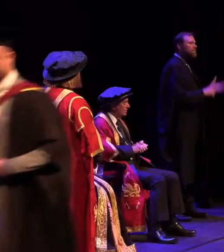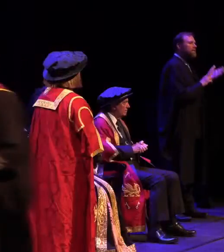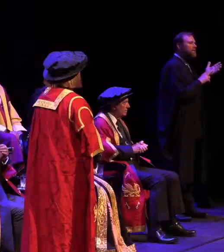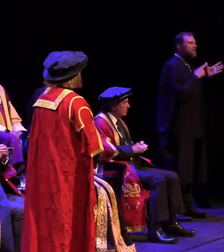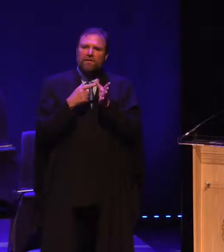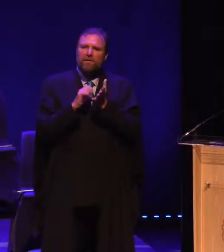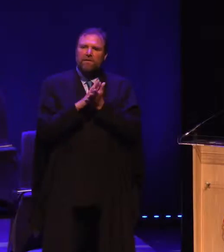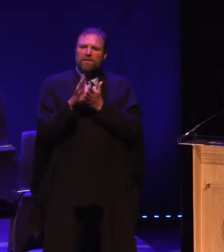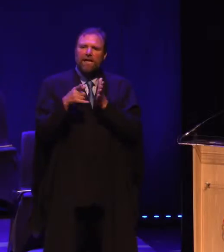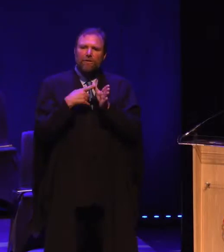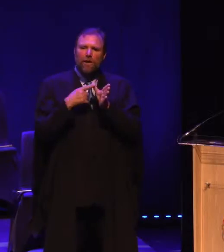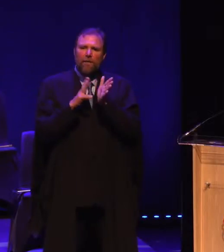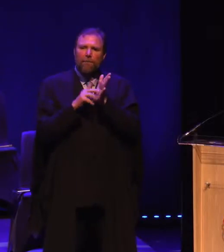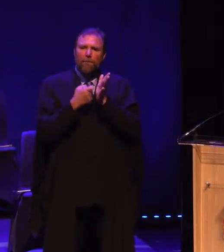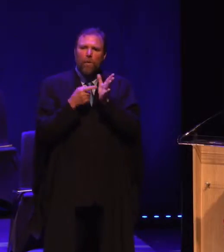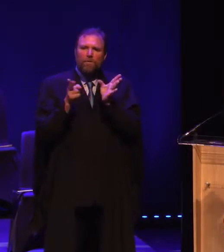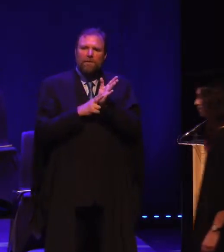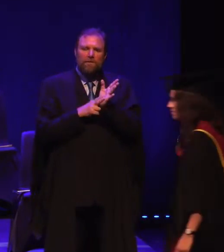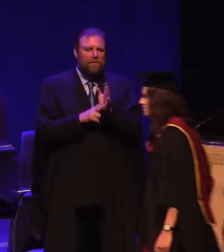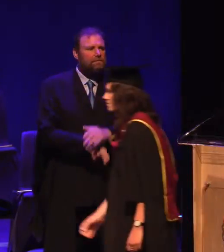Natasha Morton.